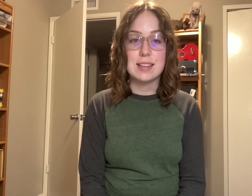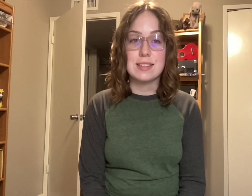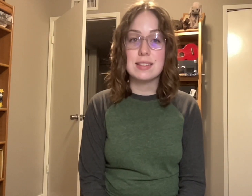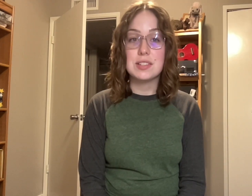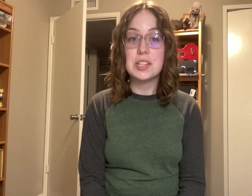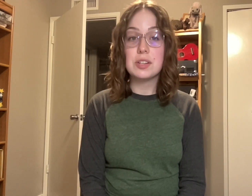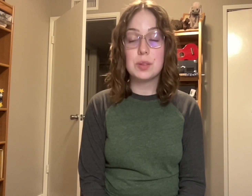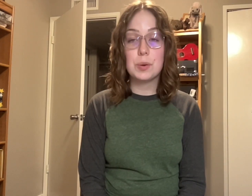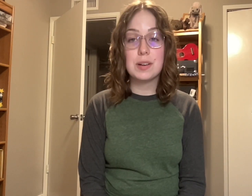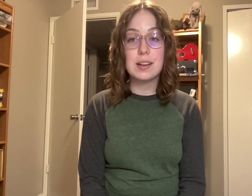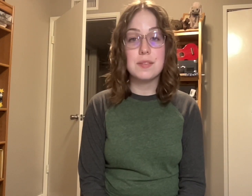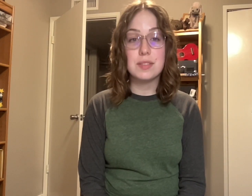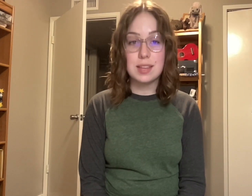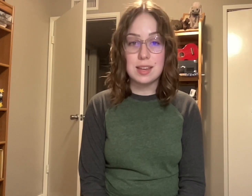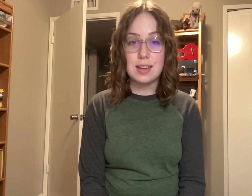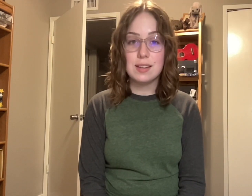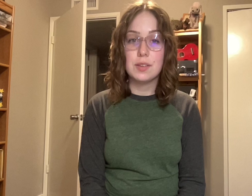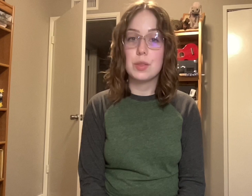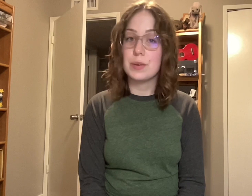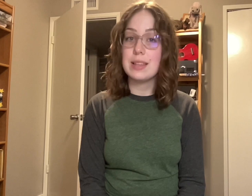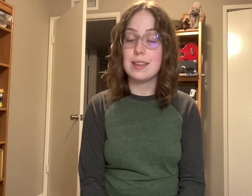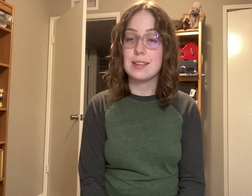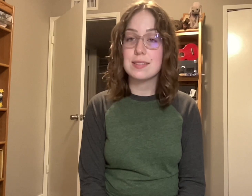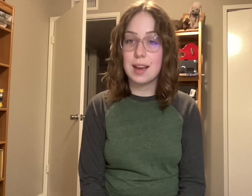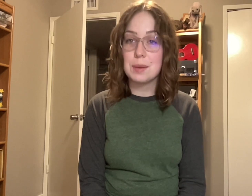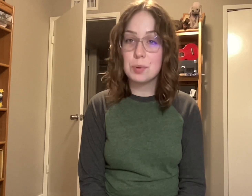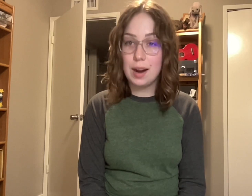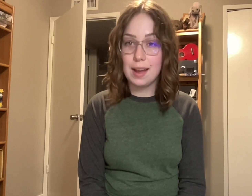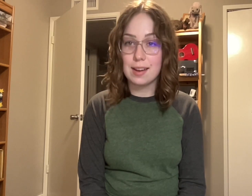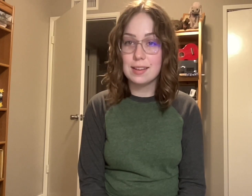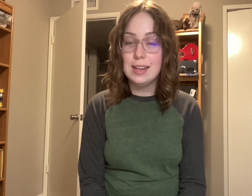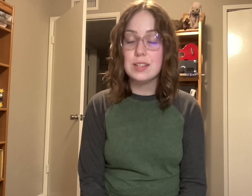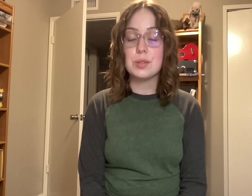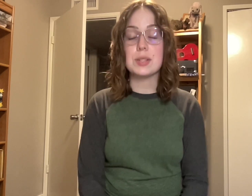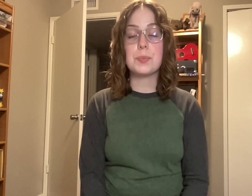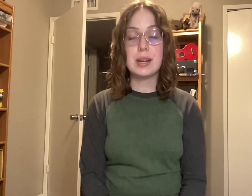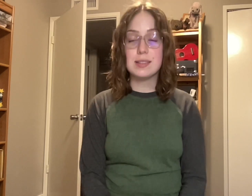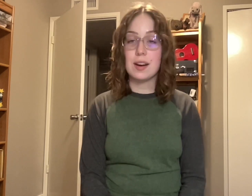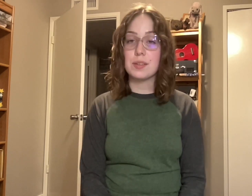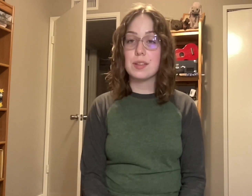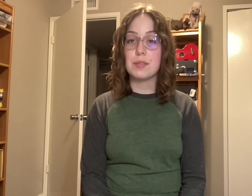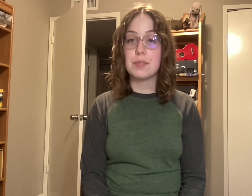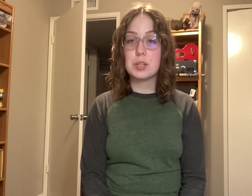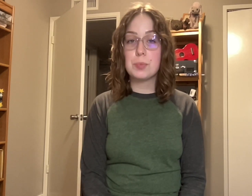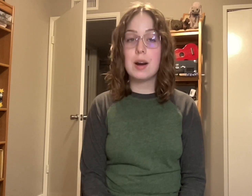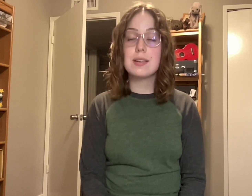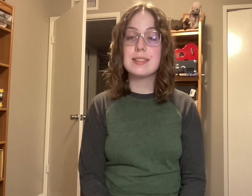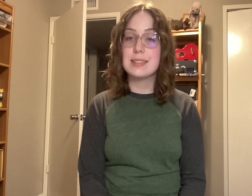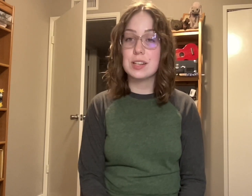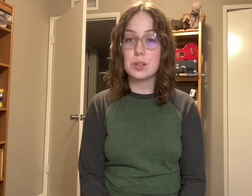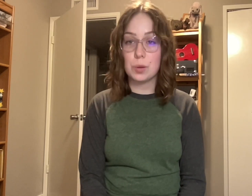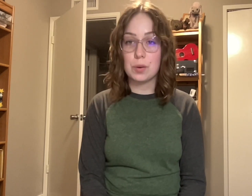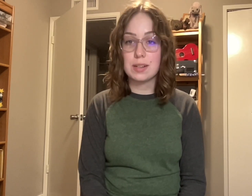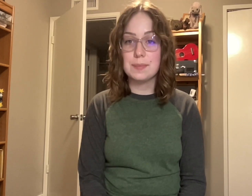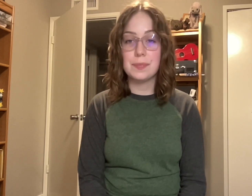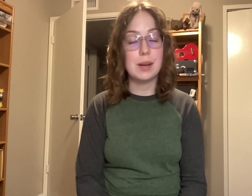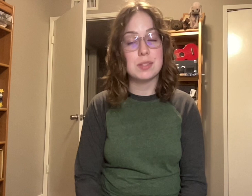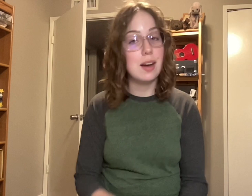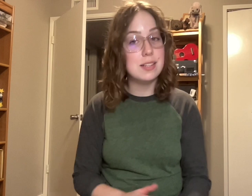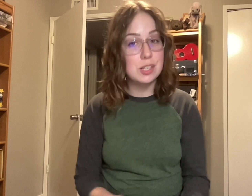says, Dear Lord, of thee, 3 things I pray. So let's break it down. The first part, Dear Lord. Now it's not Dear